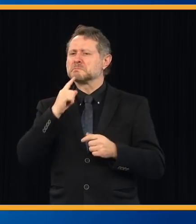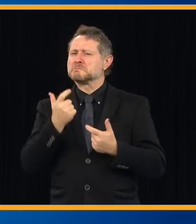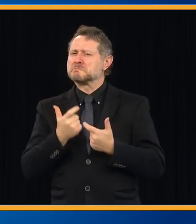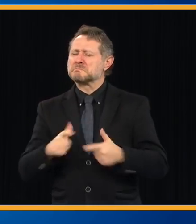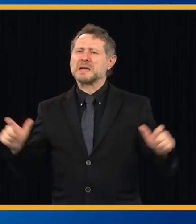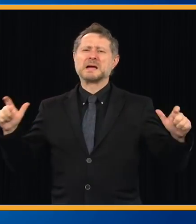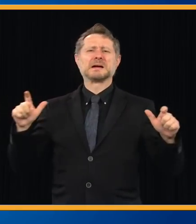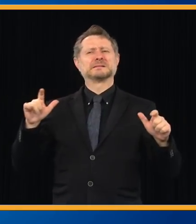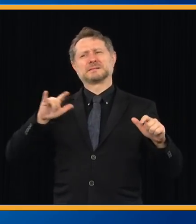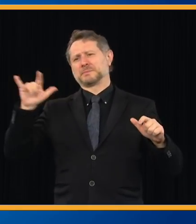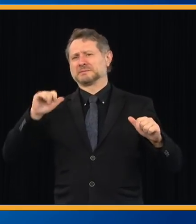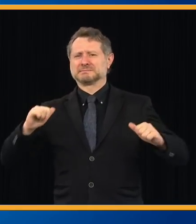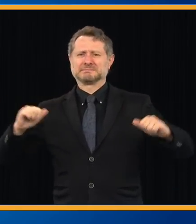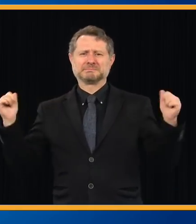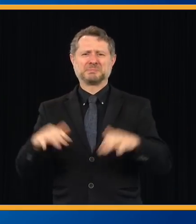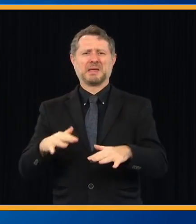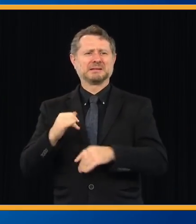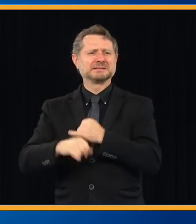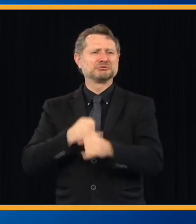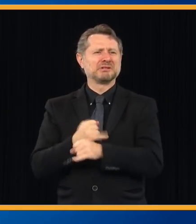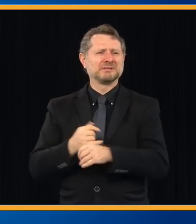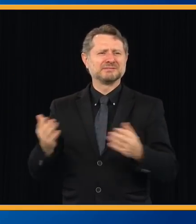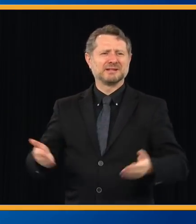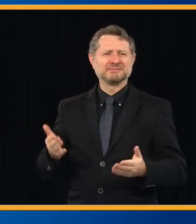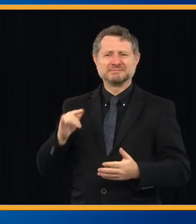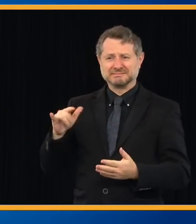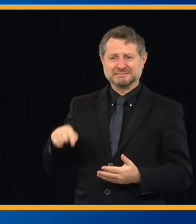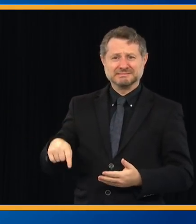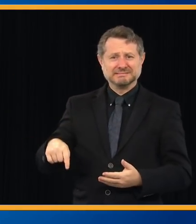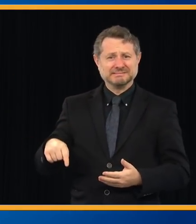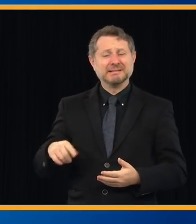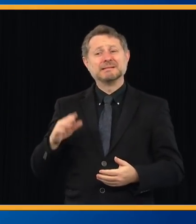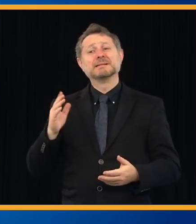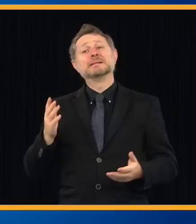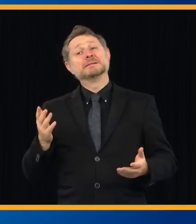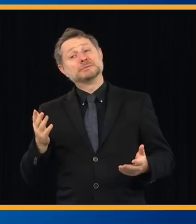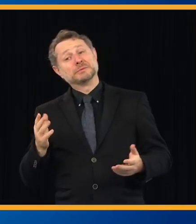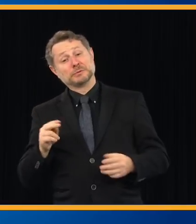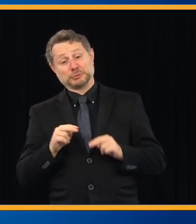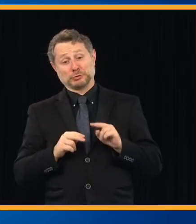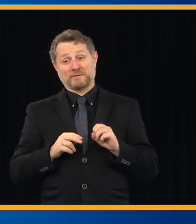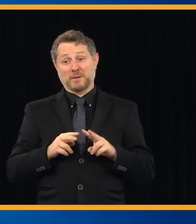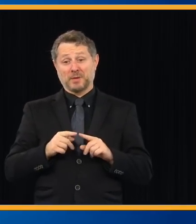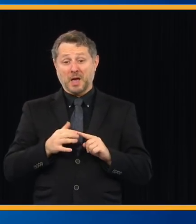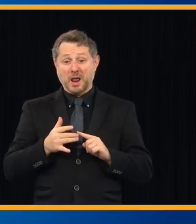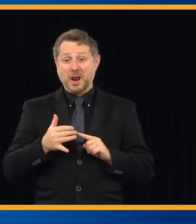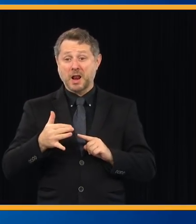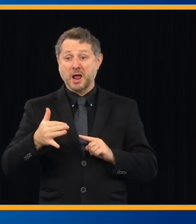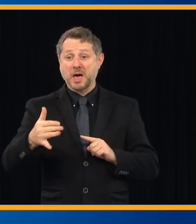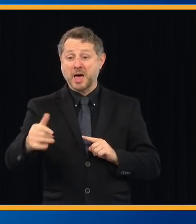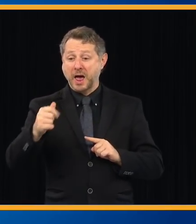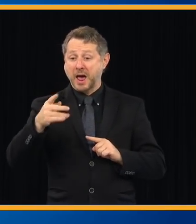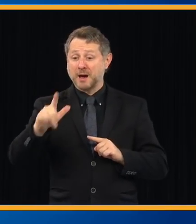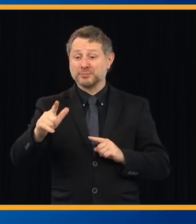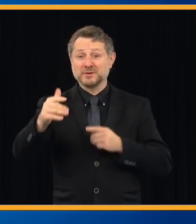of them. When you look back, November to April is a long period of